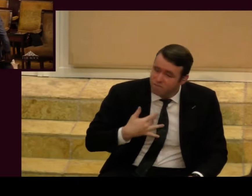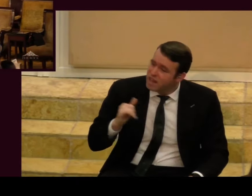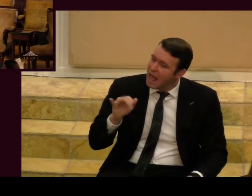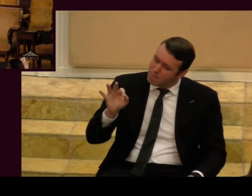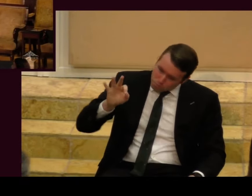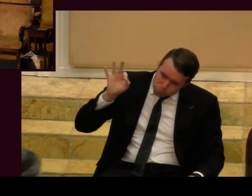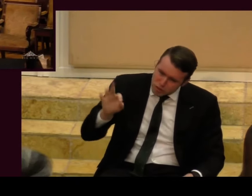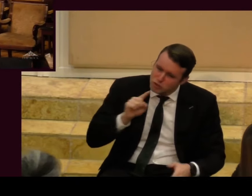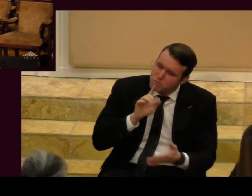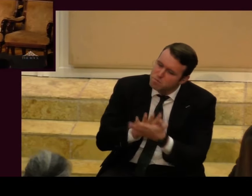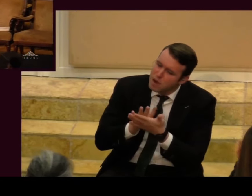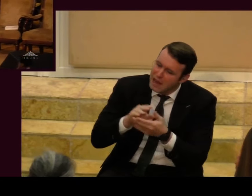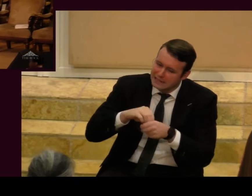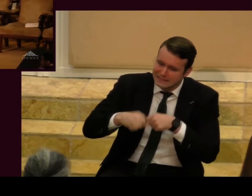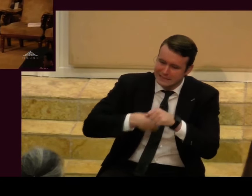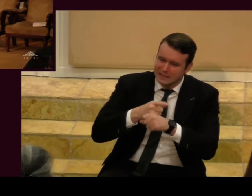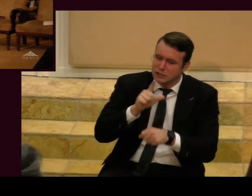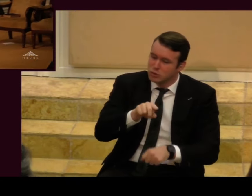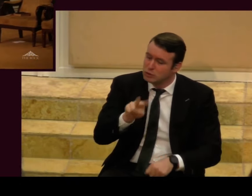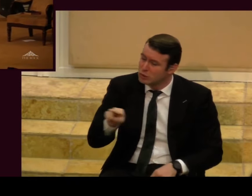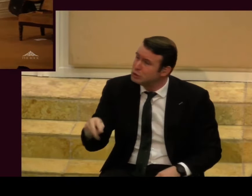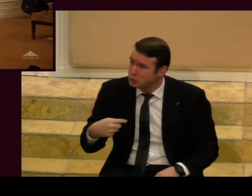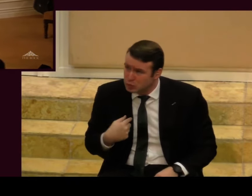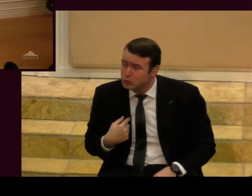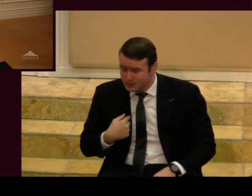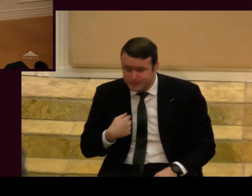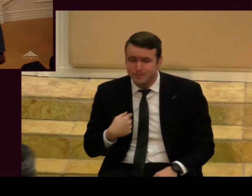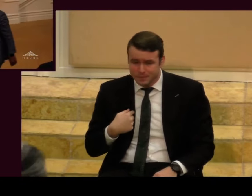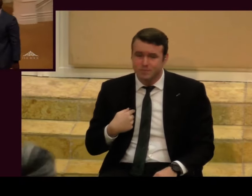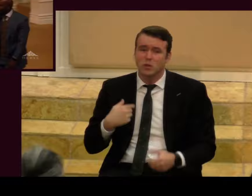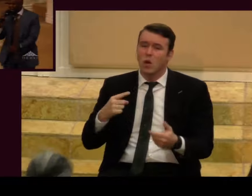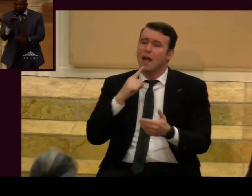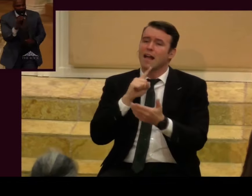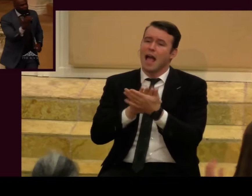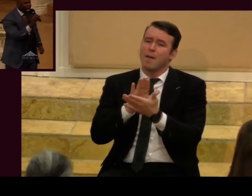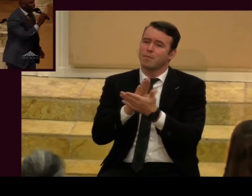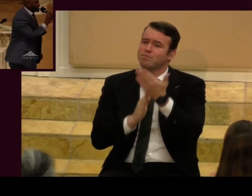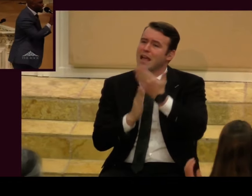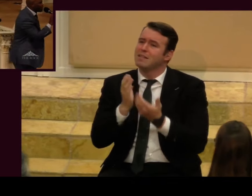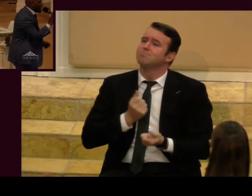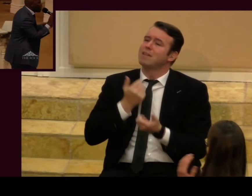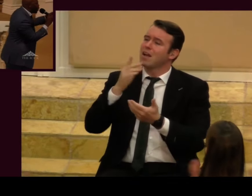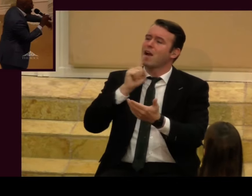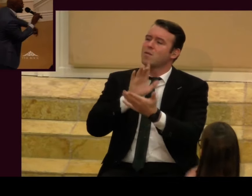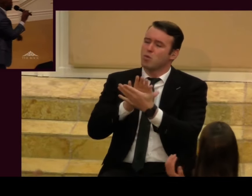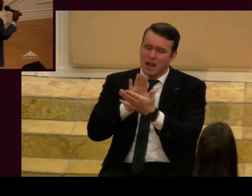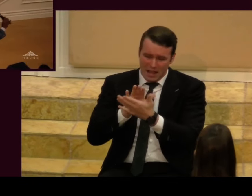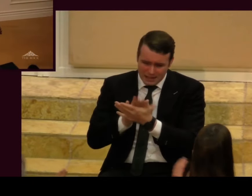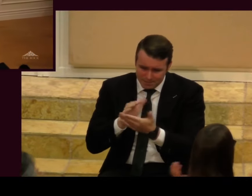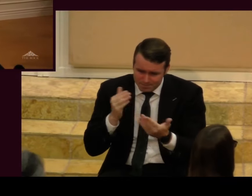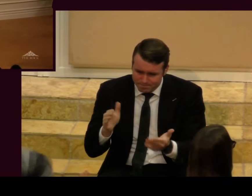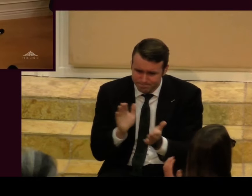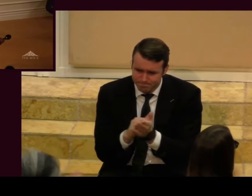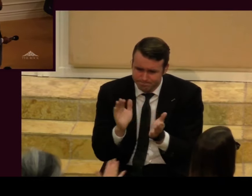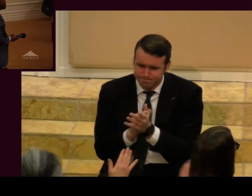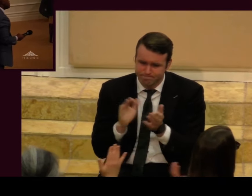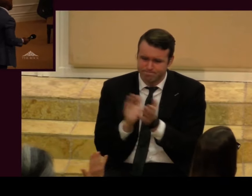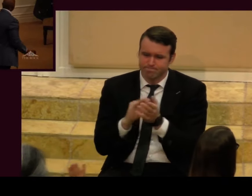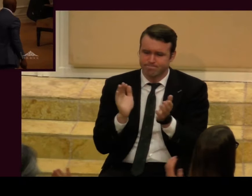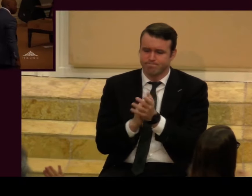I still feel like preaching praise in 2022. Somebody clap your hands and give God a praise.